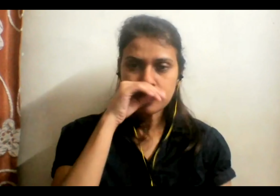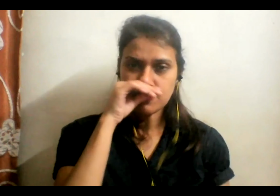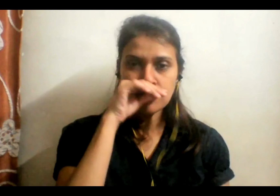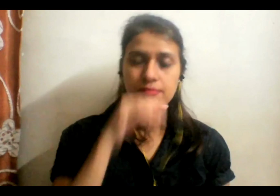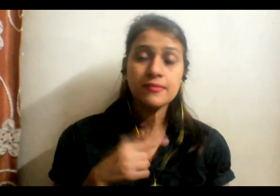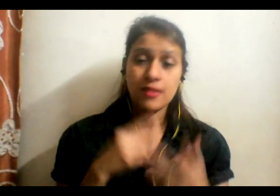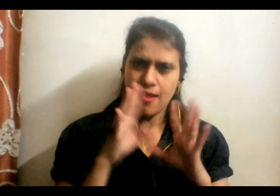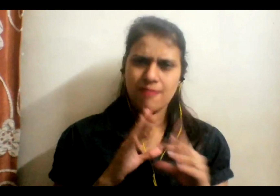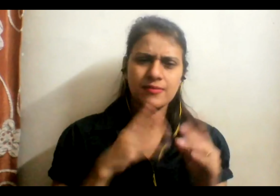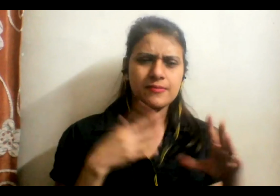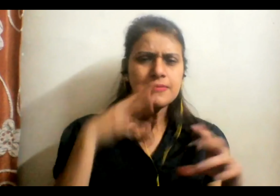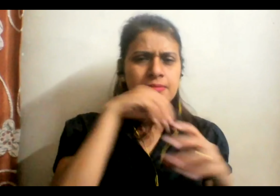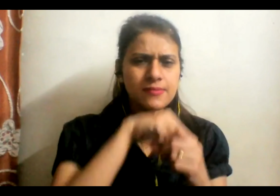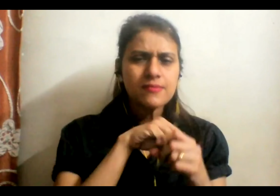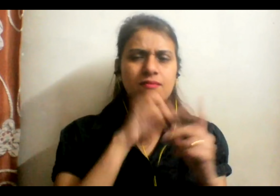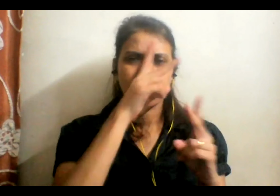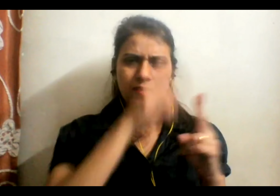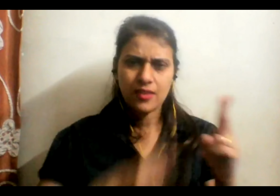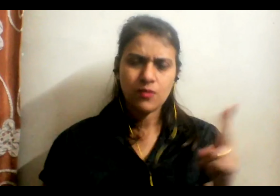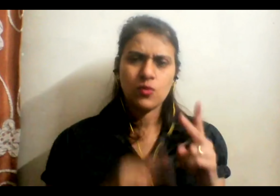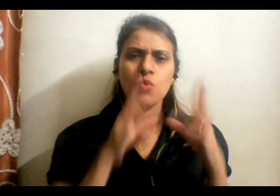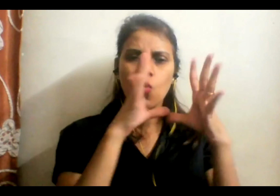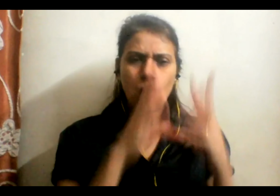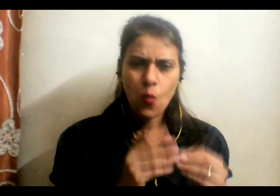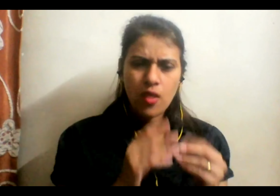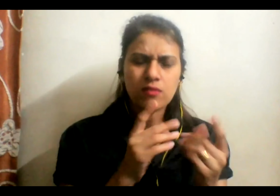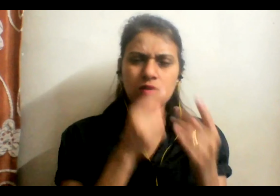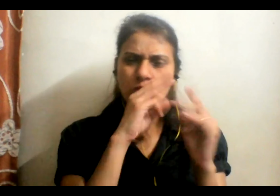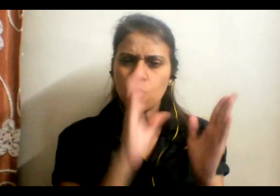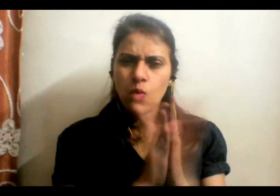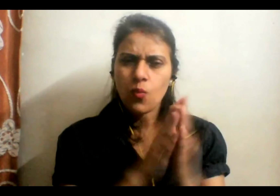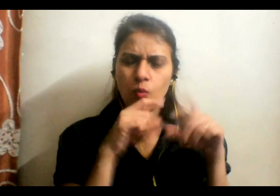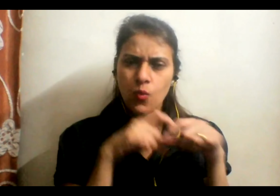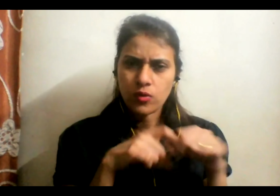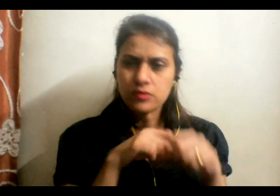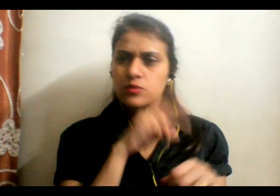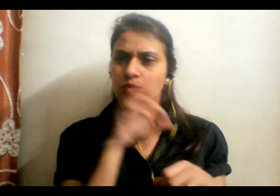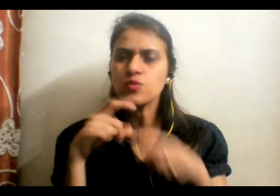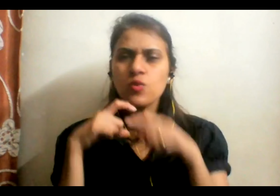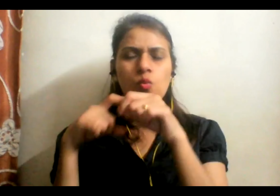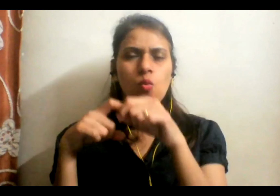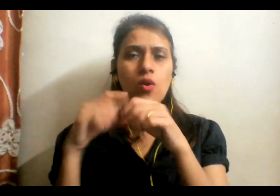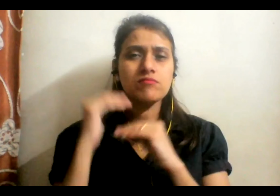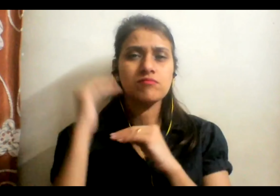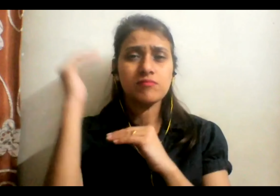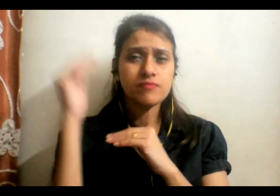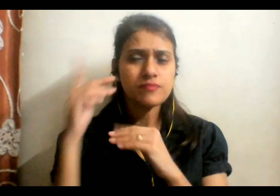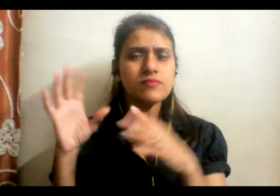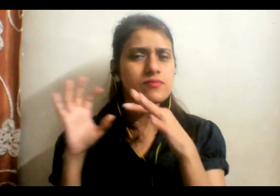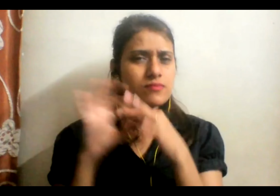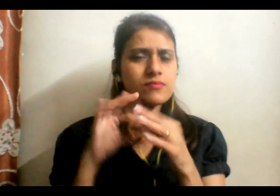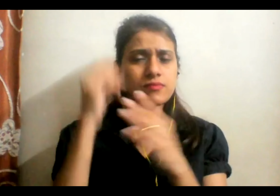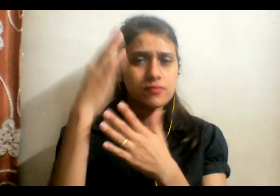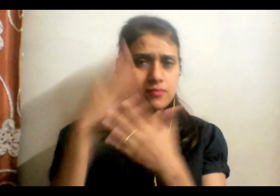qualitative research, so maybe that's something that I'm more comfortable with. But in the future, if I'm doing a project which requires a